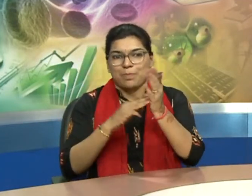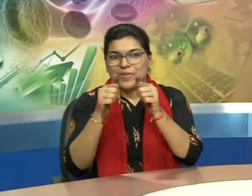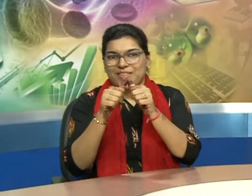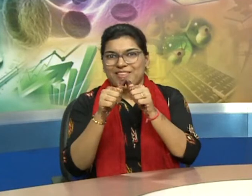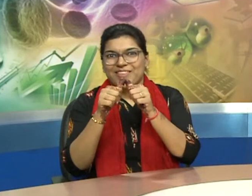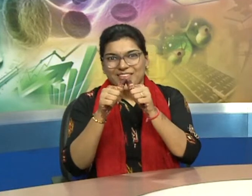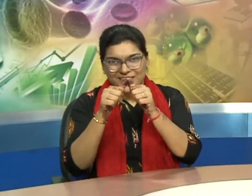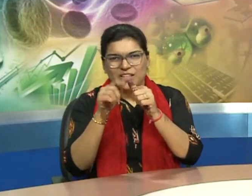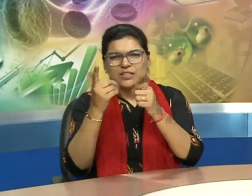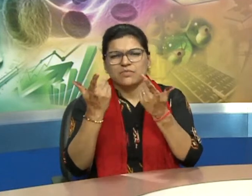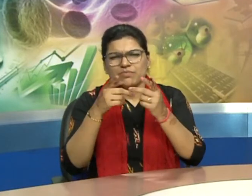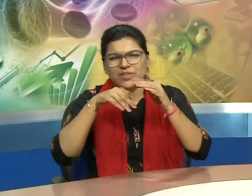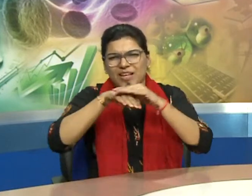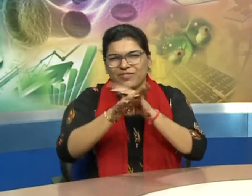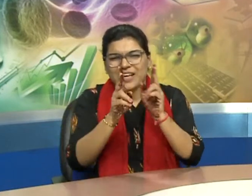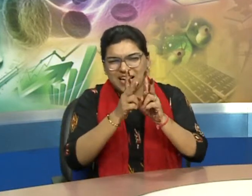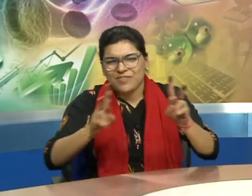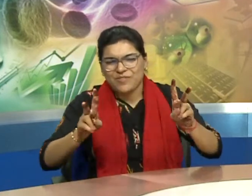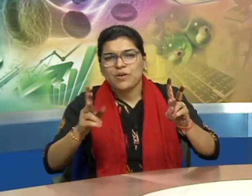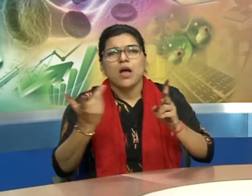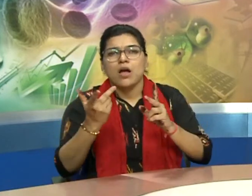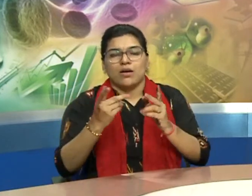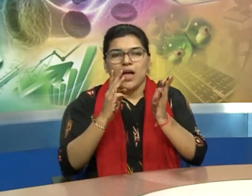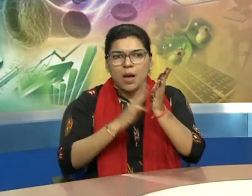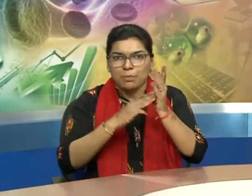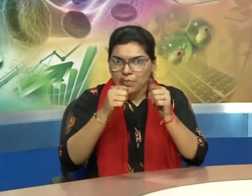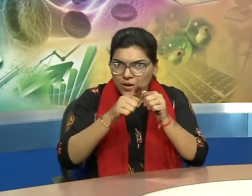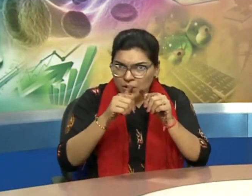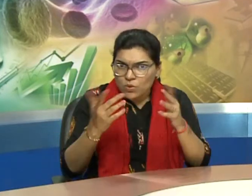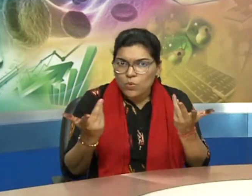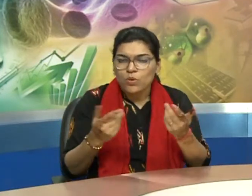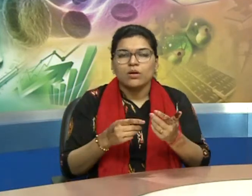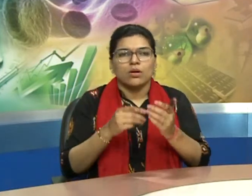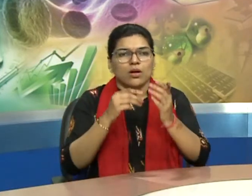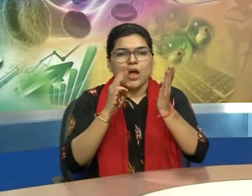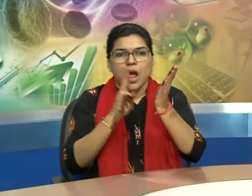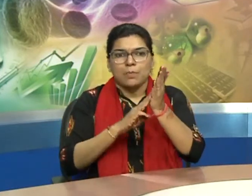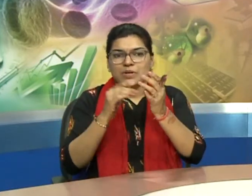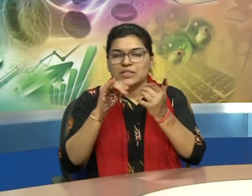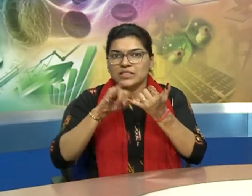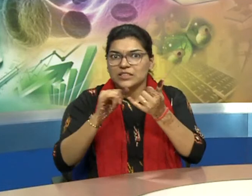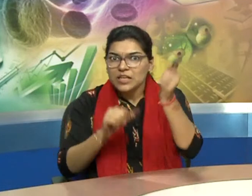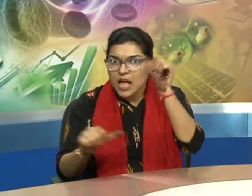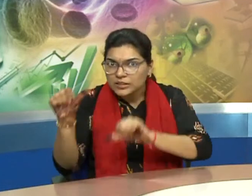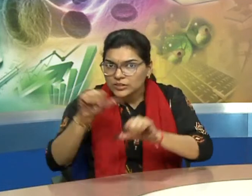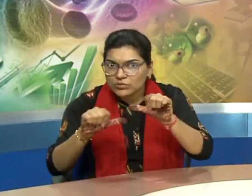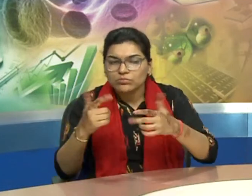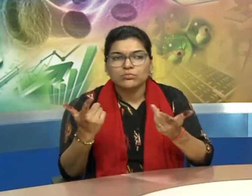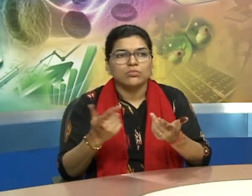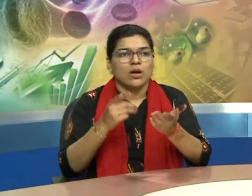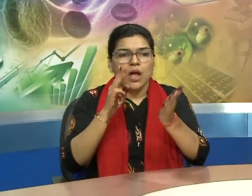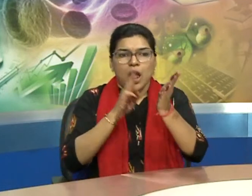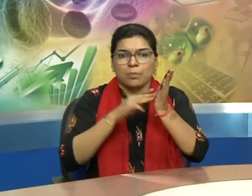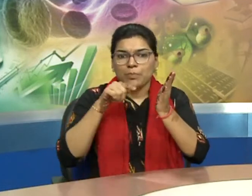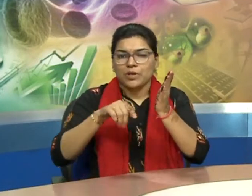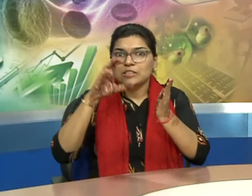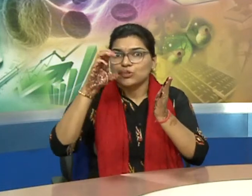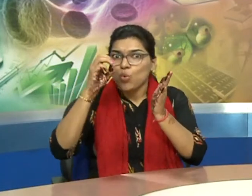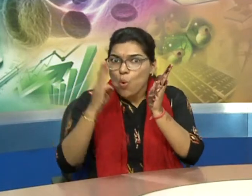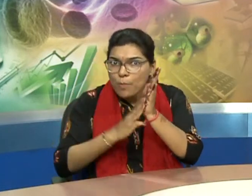14, comes under degree colleges. And then another